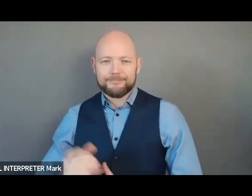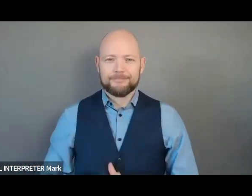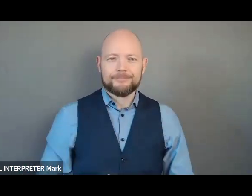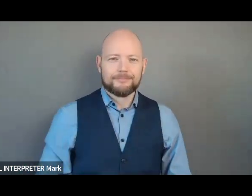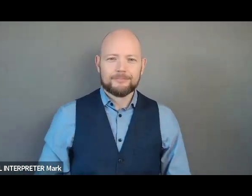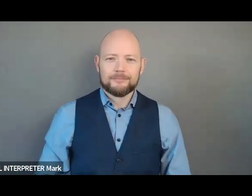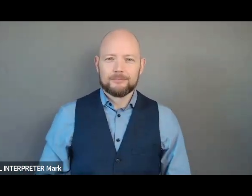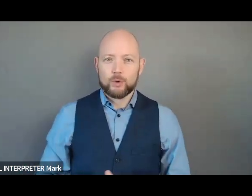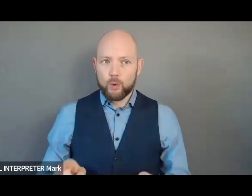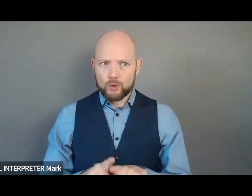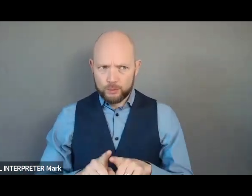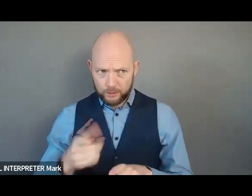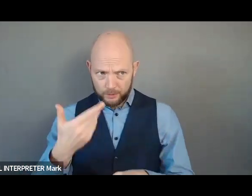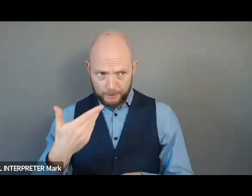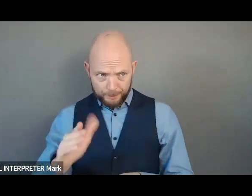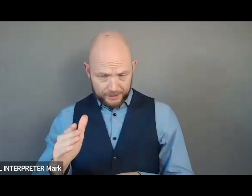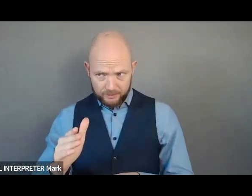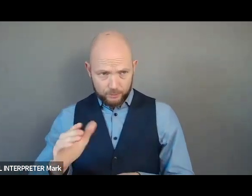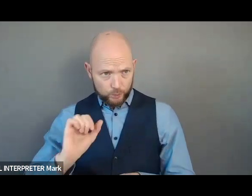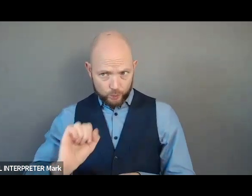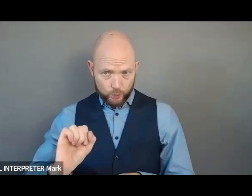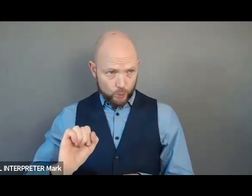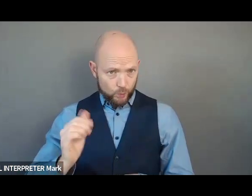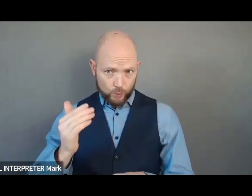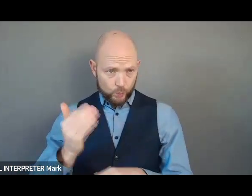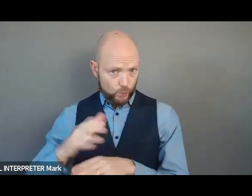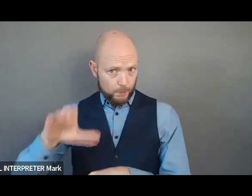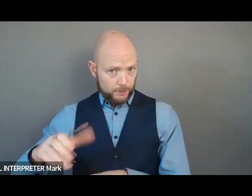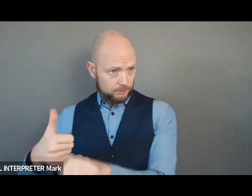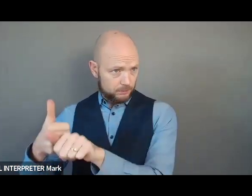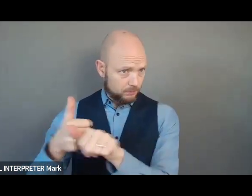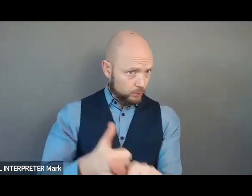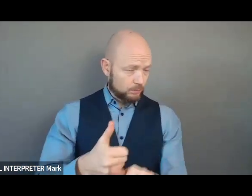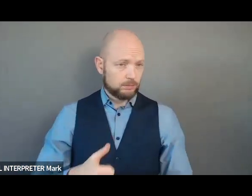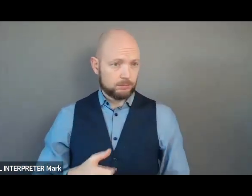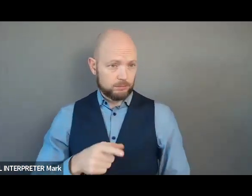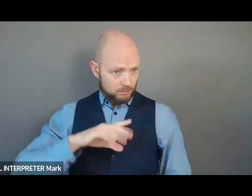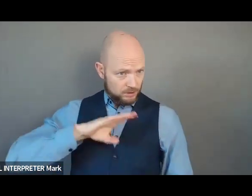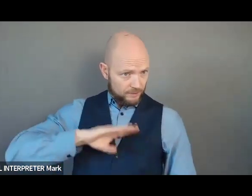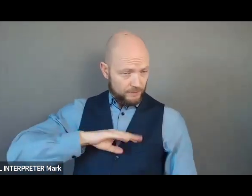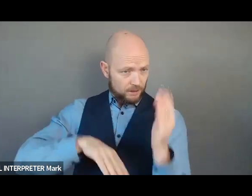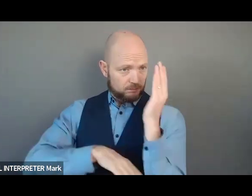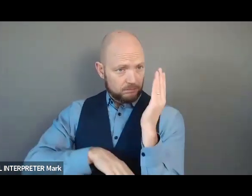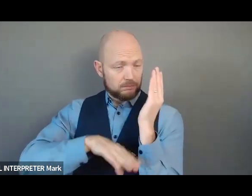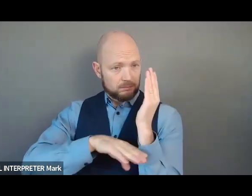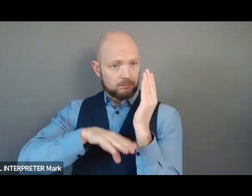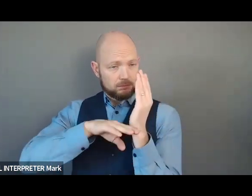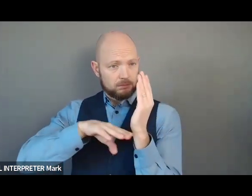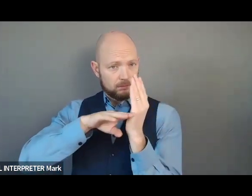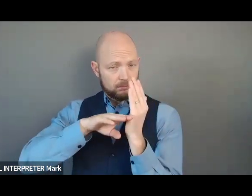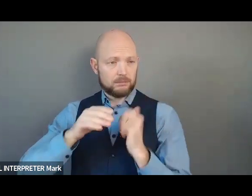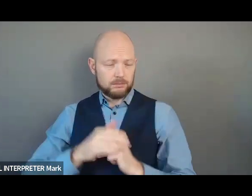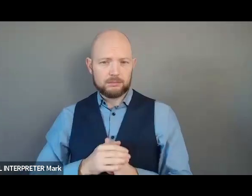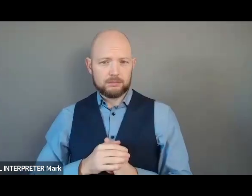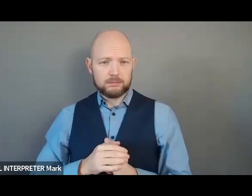the amount of support they got from their institutions, their satisfaction with their career progression. And then we also looked